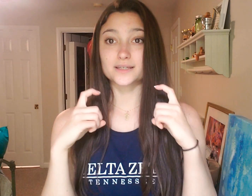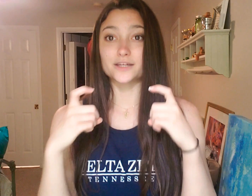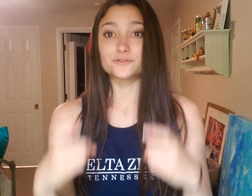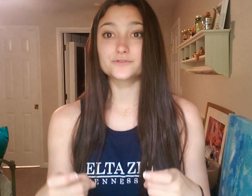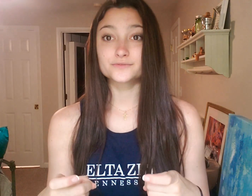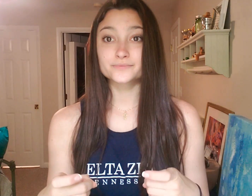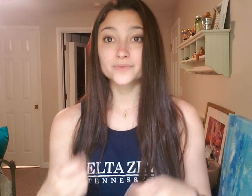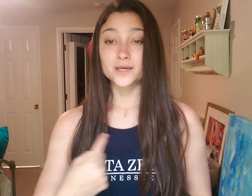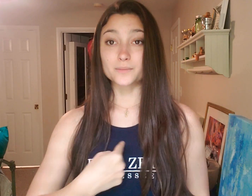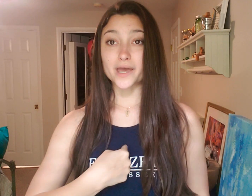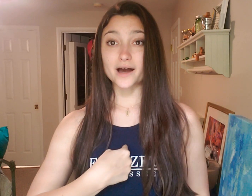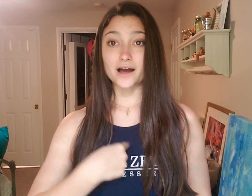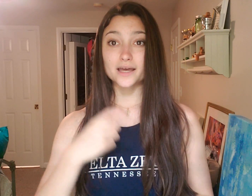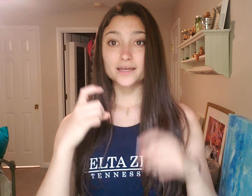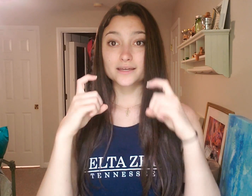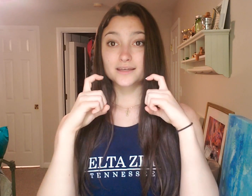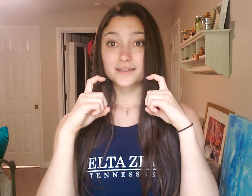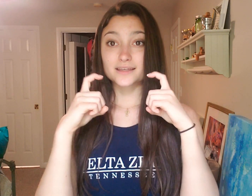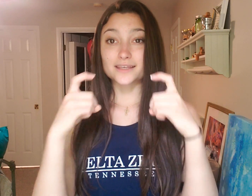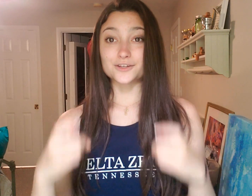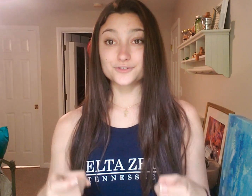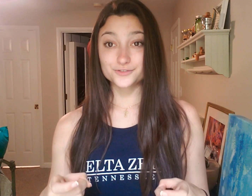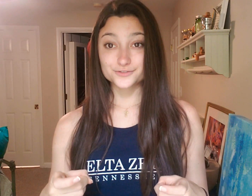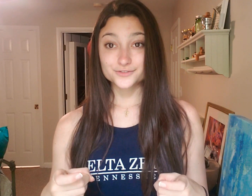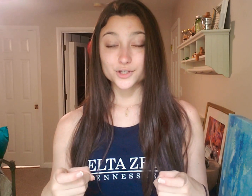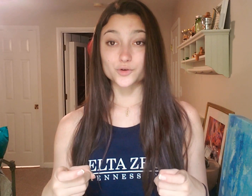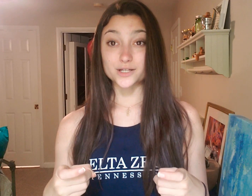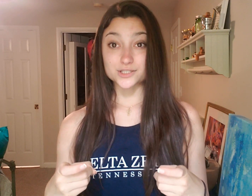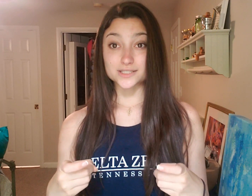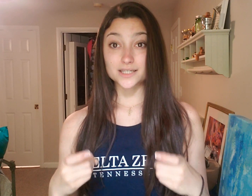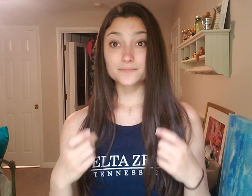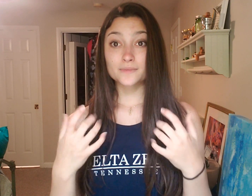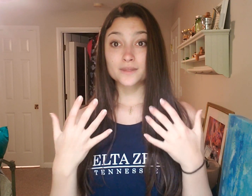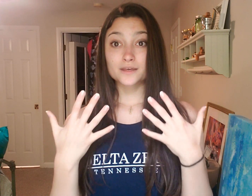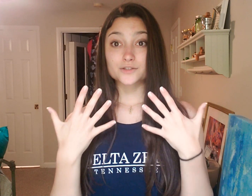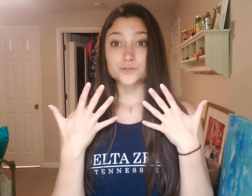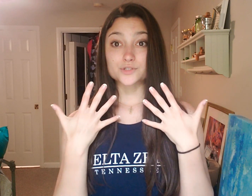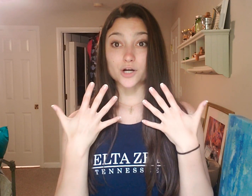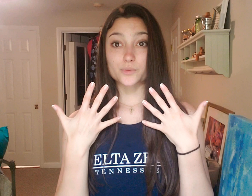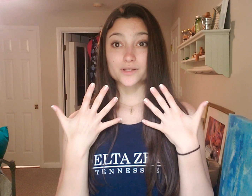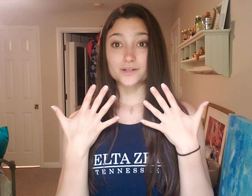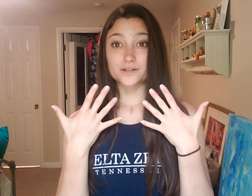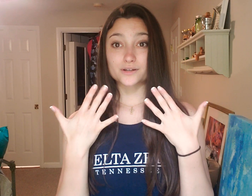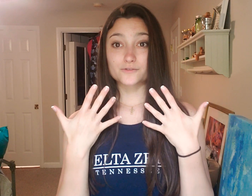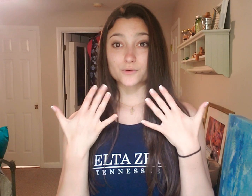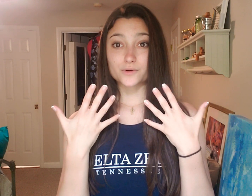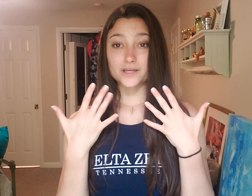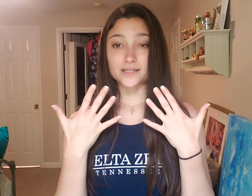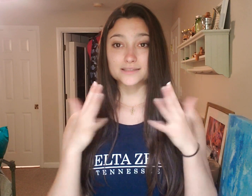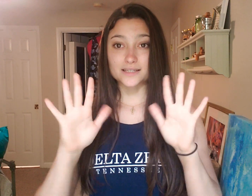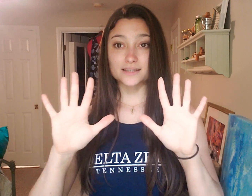Give. May I give graciously. So you start with the full hands like